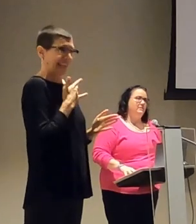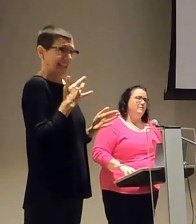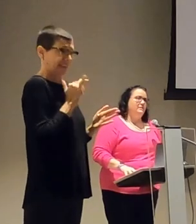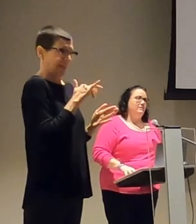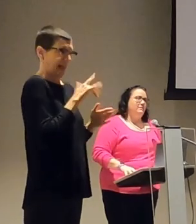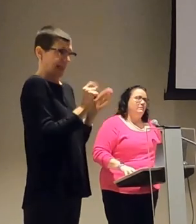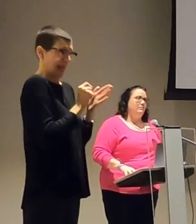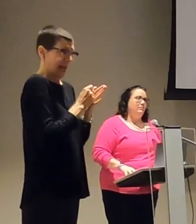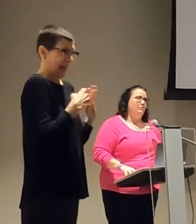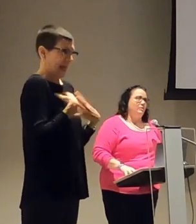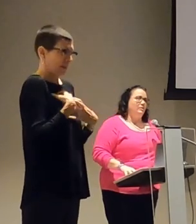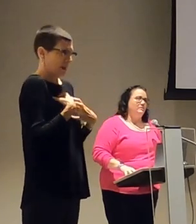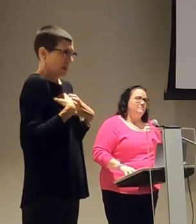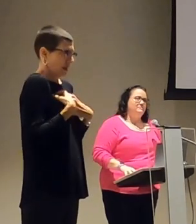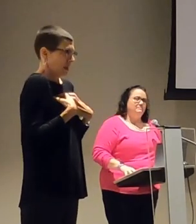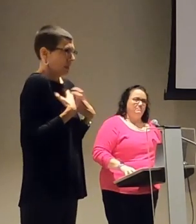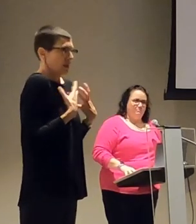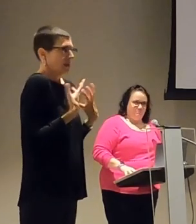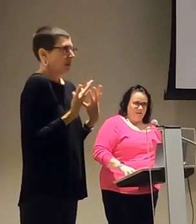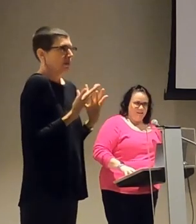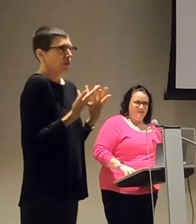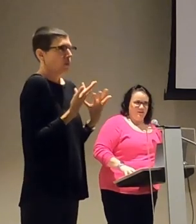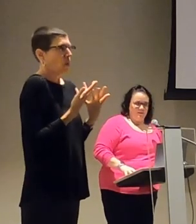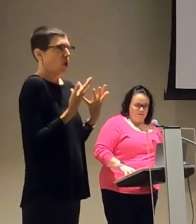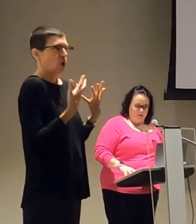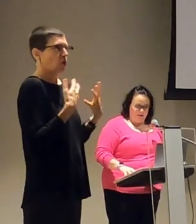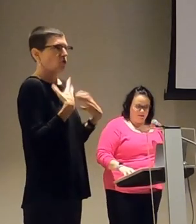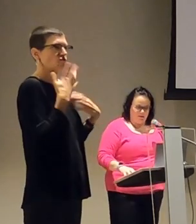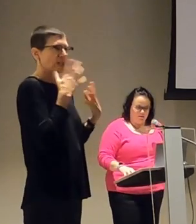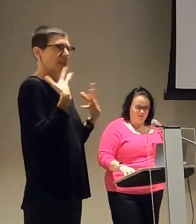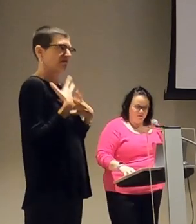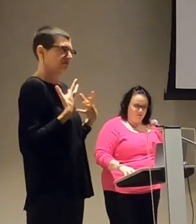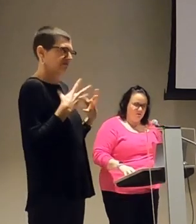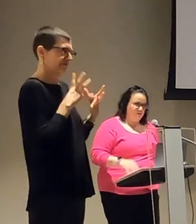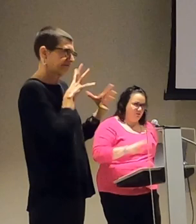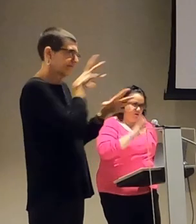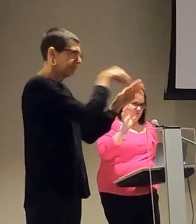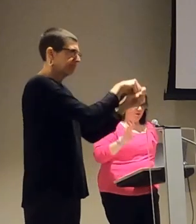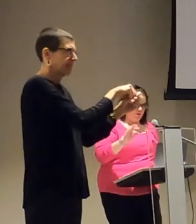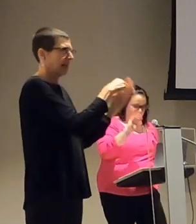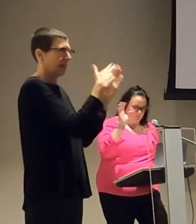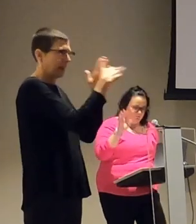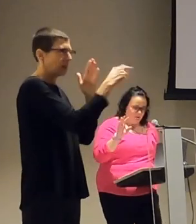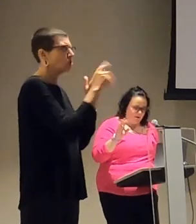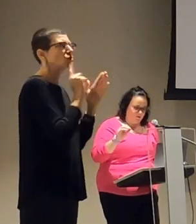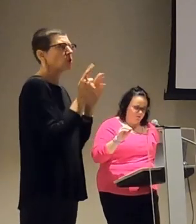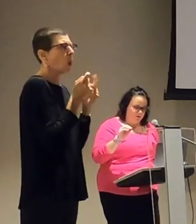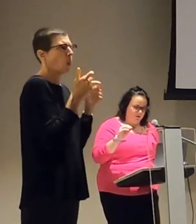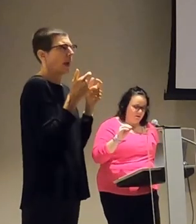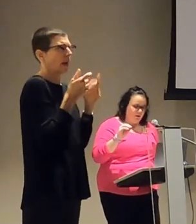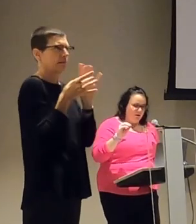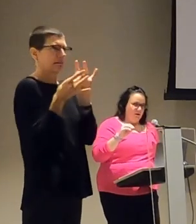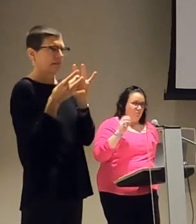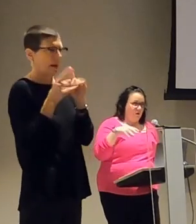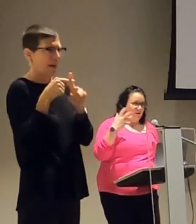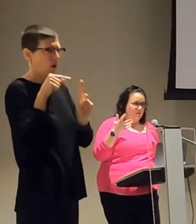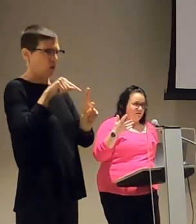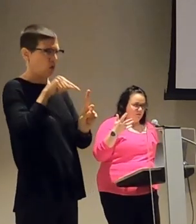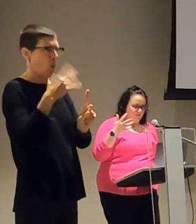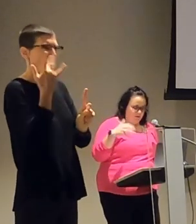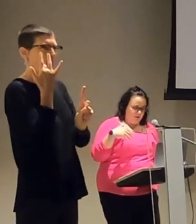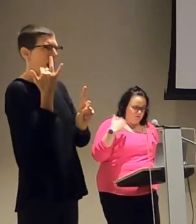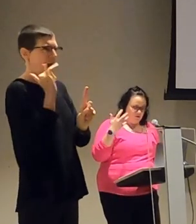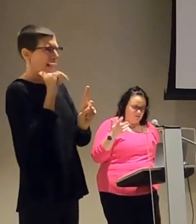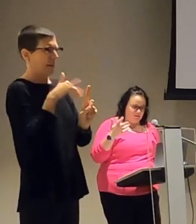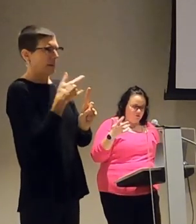time were placed on this painting. So just a very quick bio of her and why